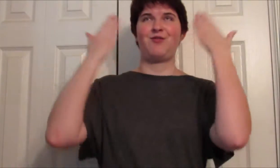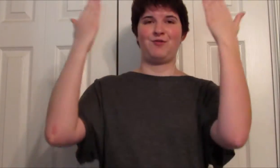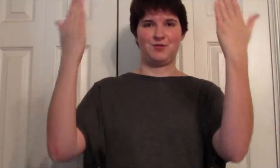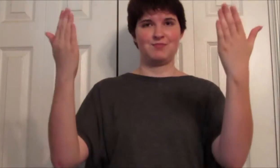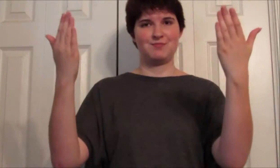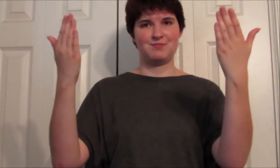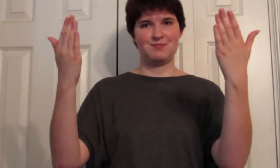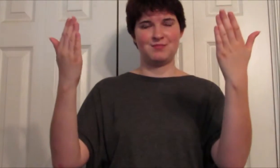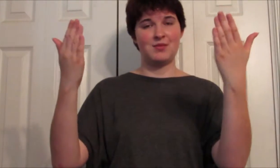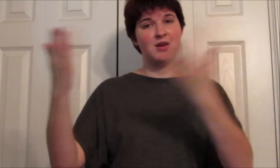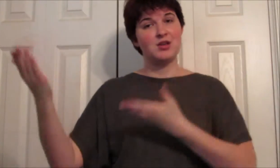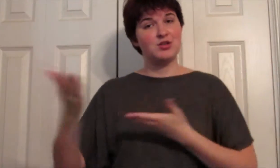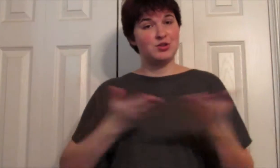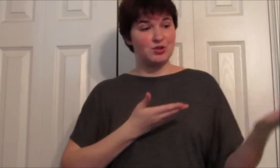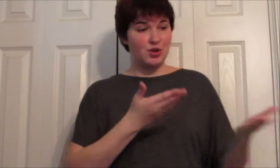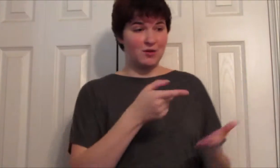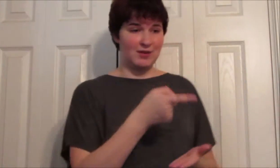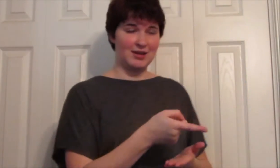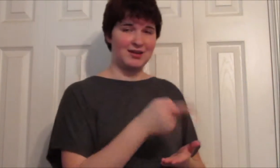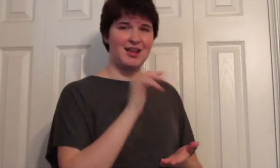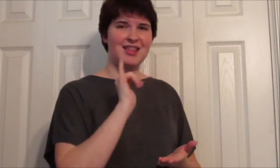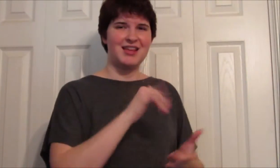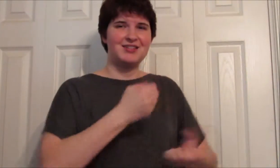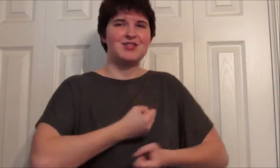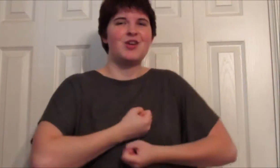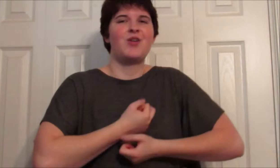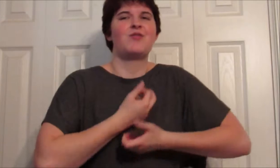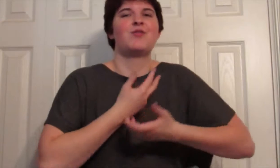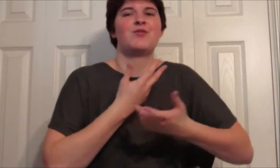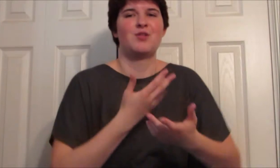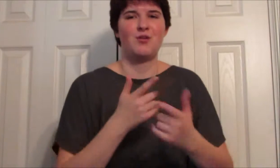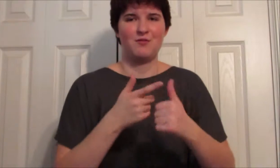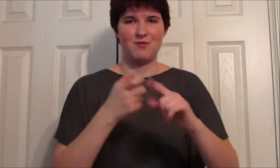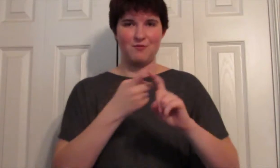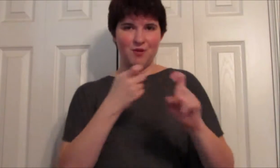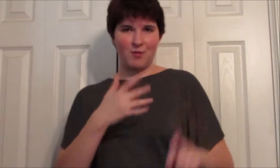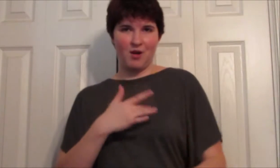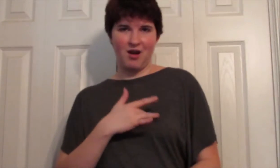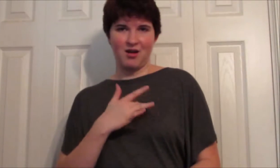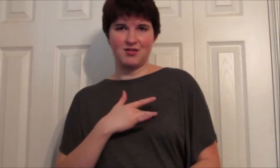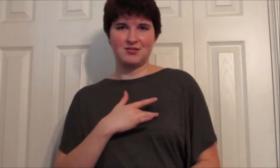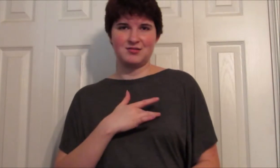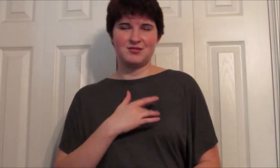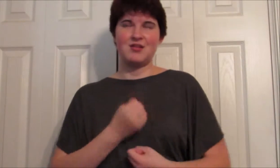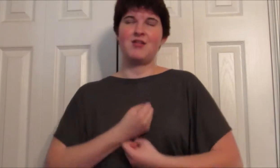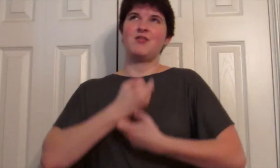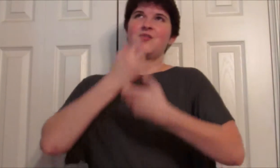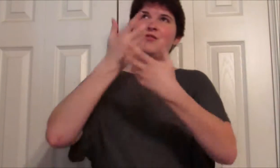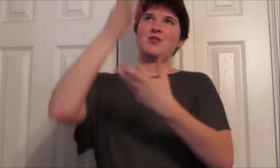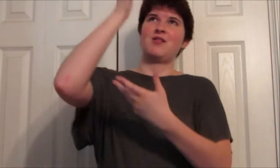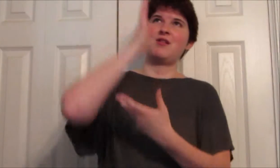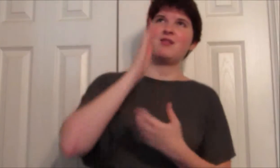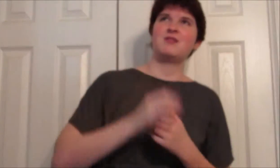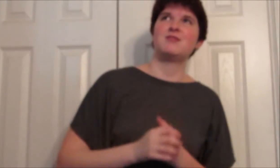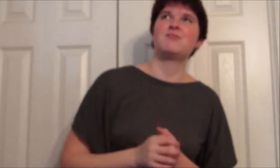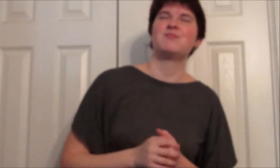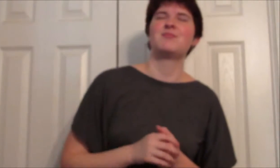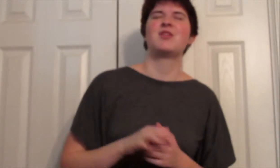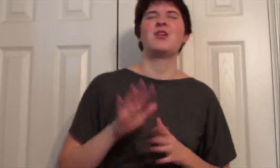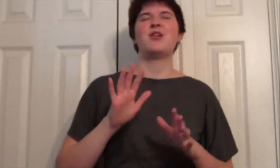family. Because serving is the overflow of our hearts to God. You know, the whole business